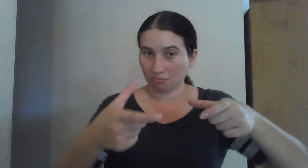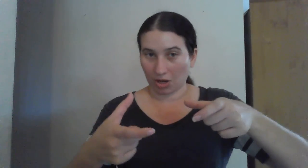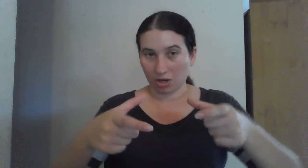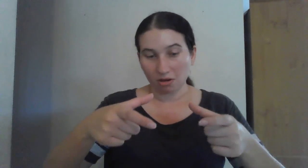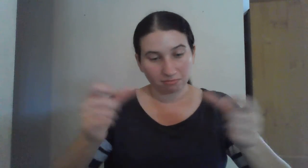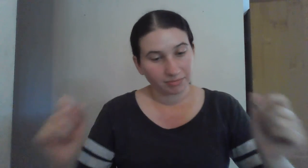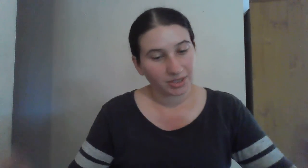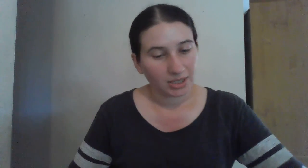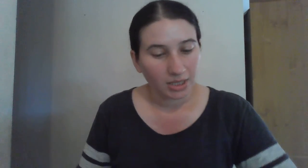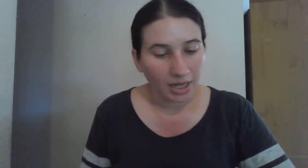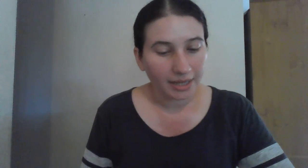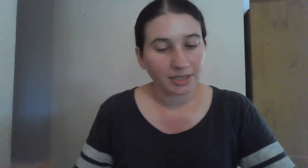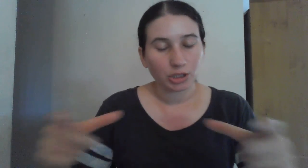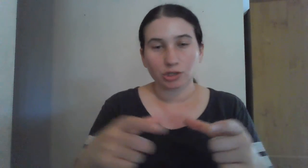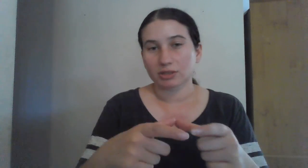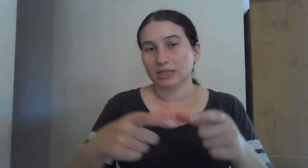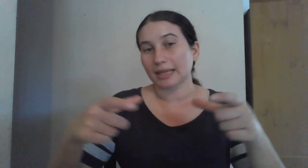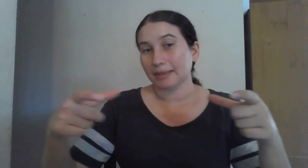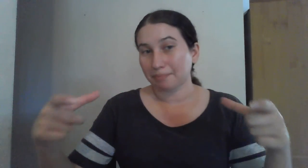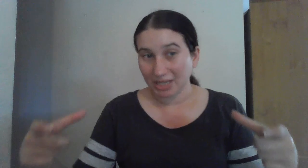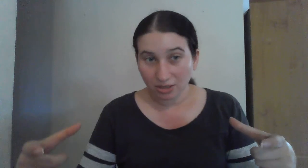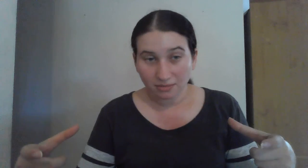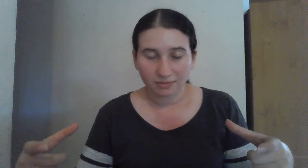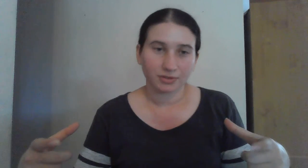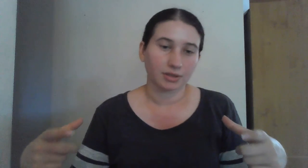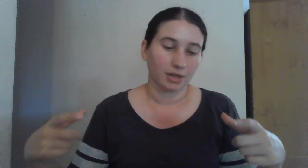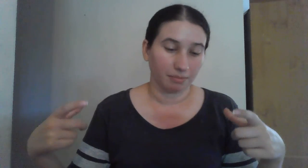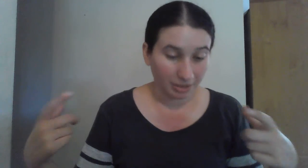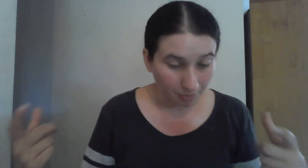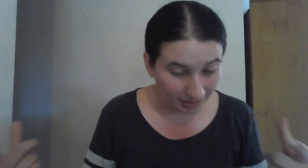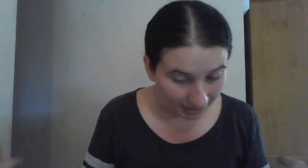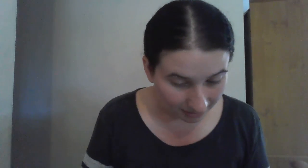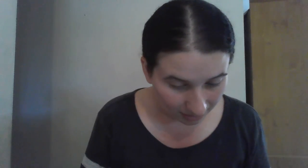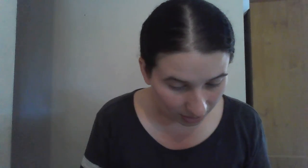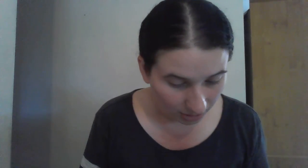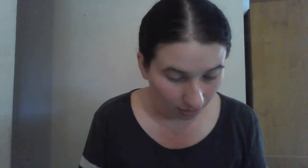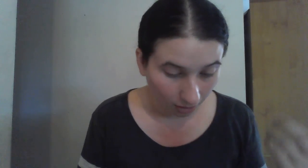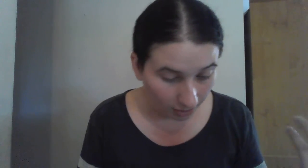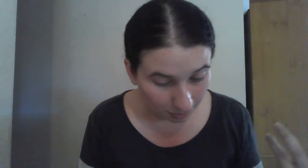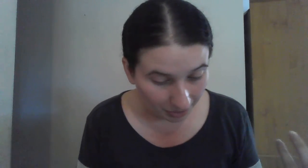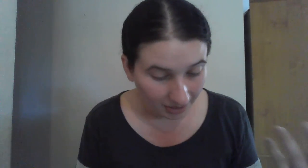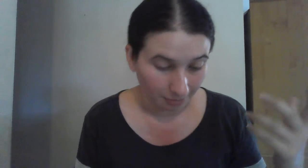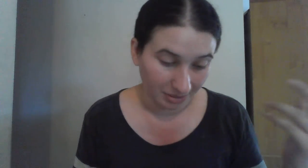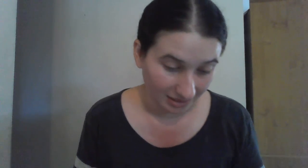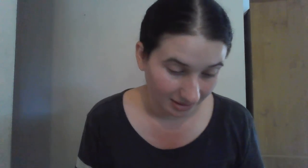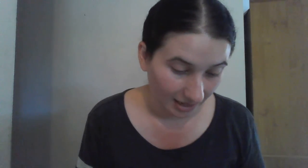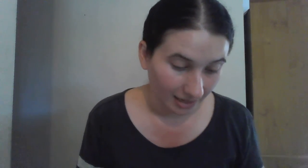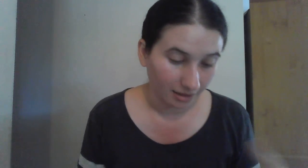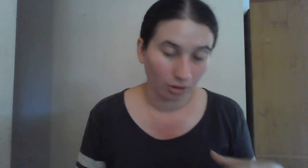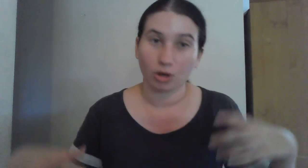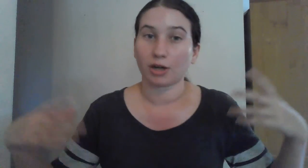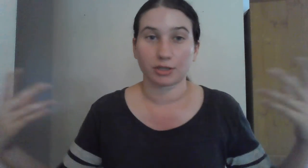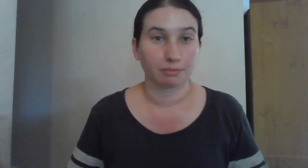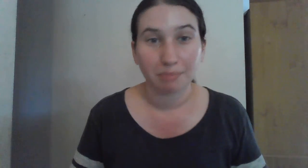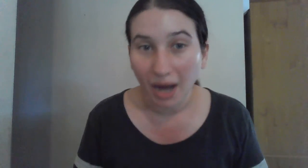There you go. And then you can do it slightly bigger for a bigger plate, such as a large plate, a big steak, a large